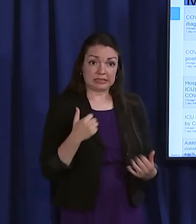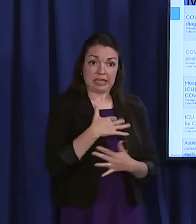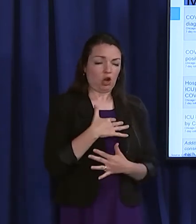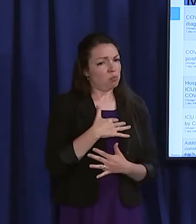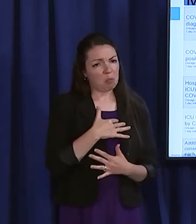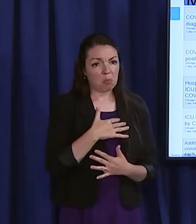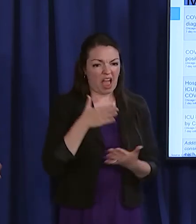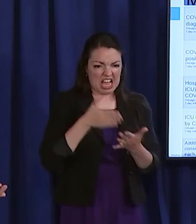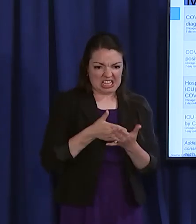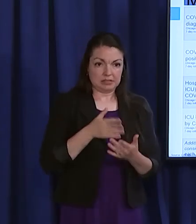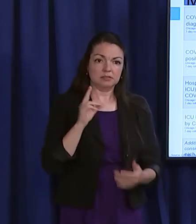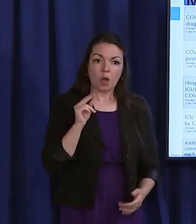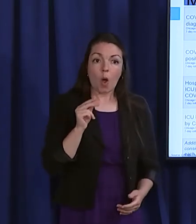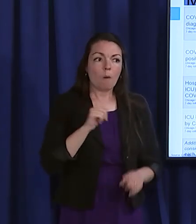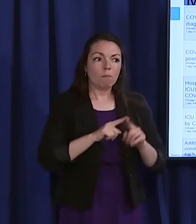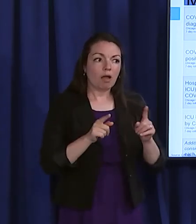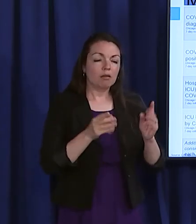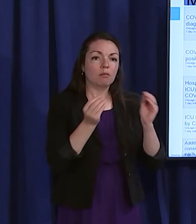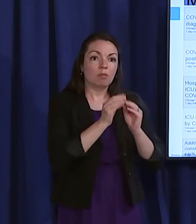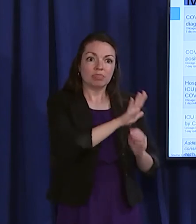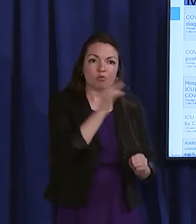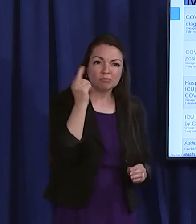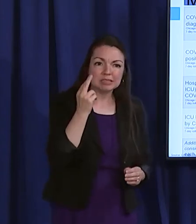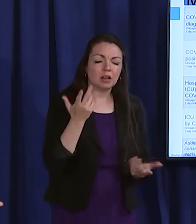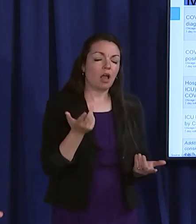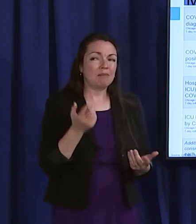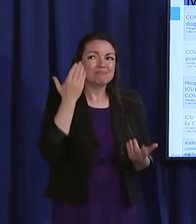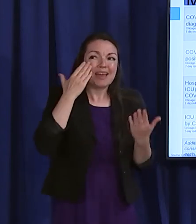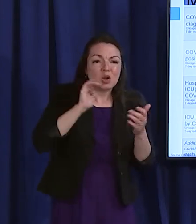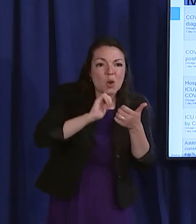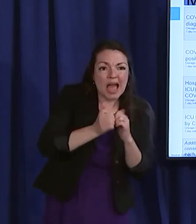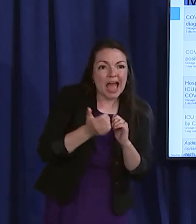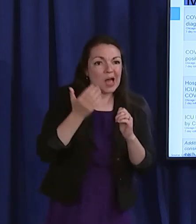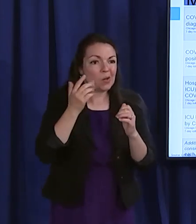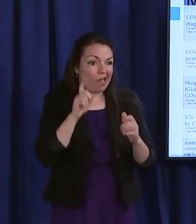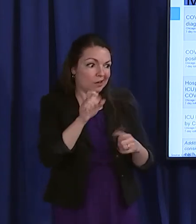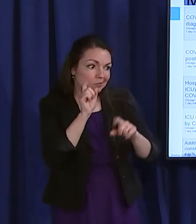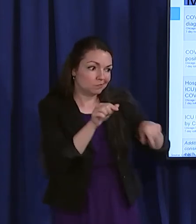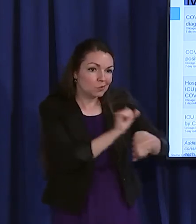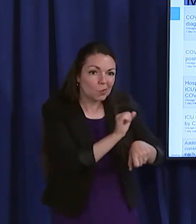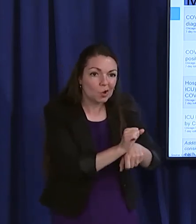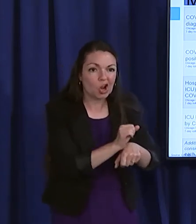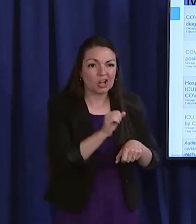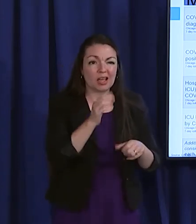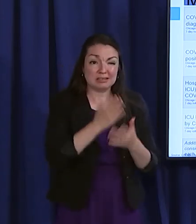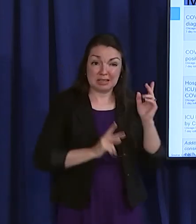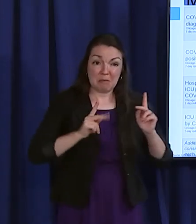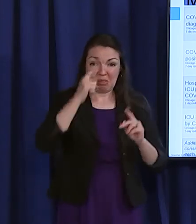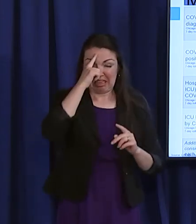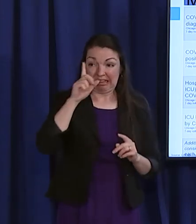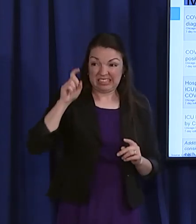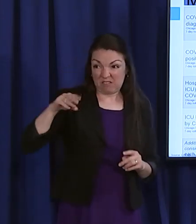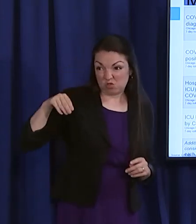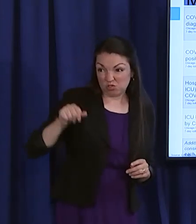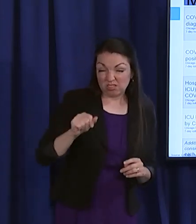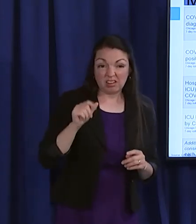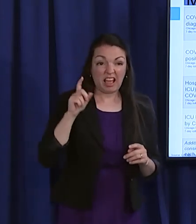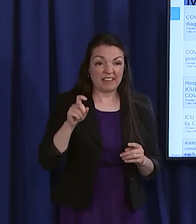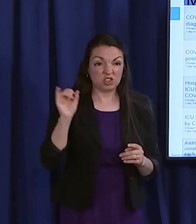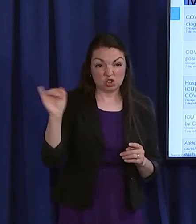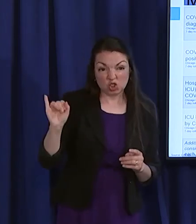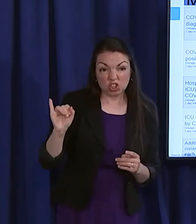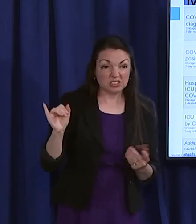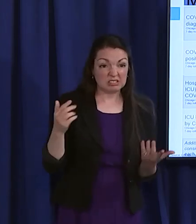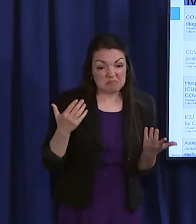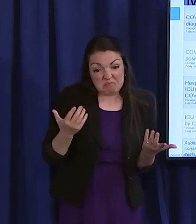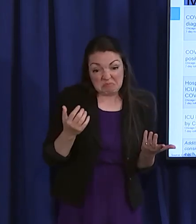know, I had to work and I couldn't get it, or I wasn't sure where to get it, or there are still some people who think you have to pay for it or you need insurance. And so I've been